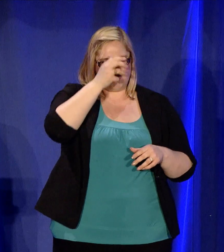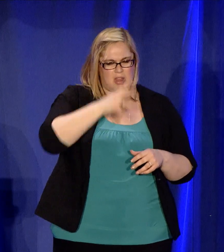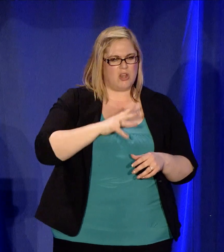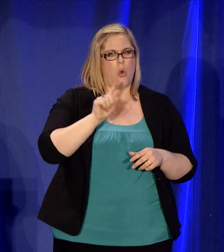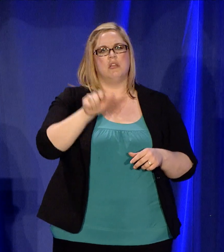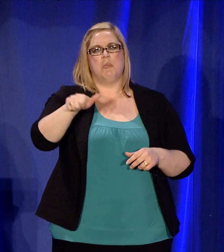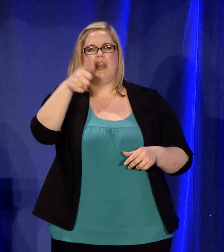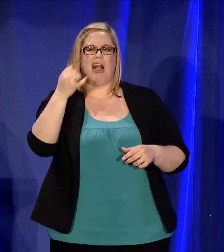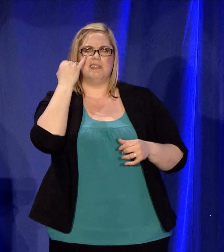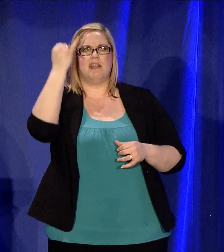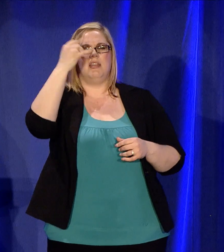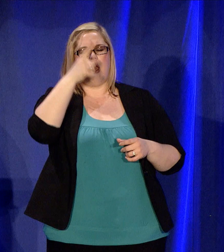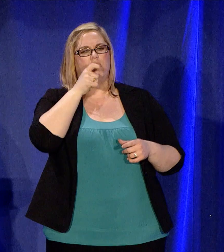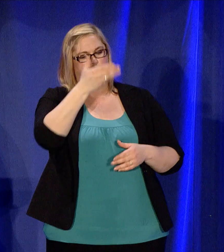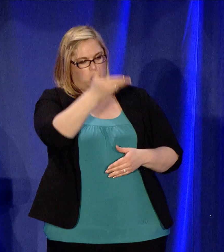of who you should be.